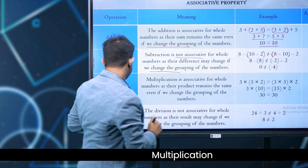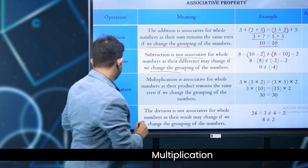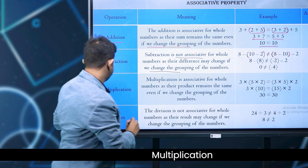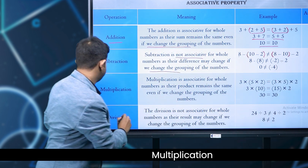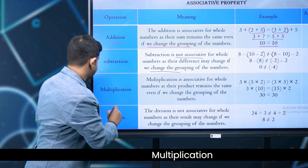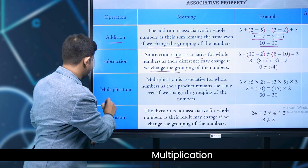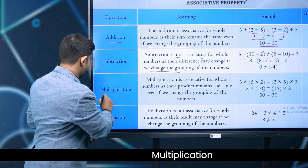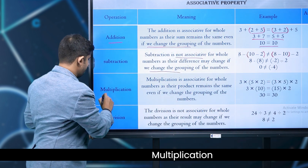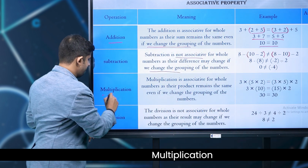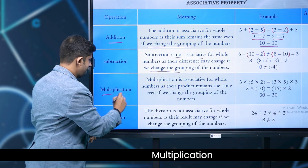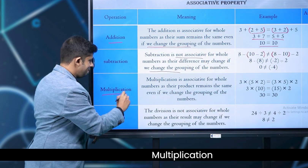Multiplication.